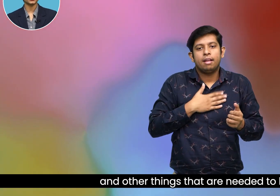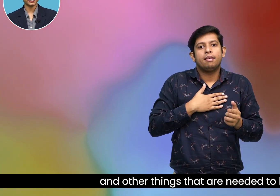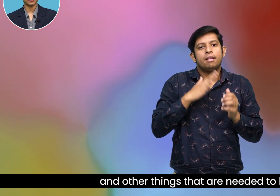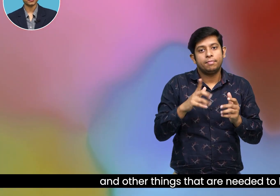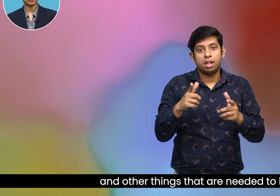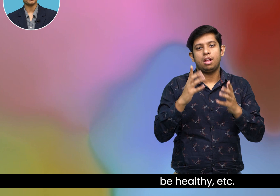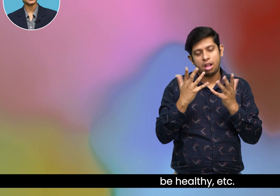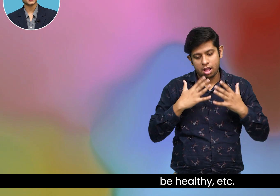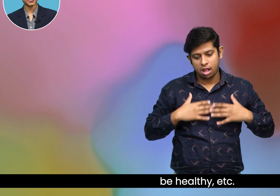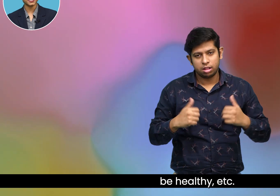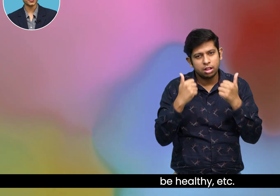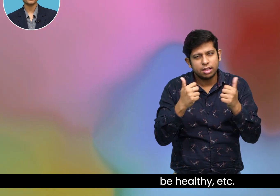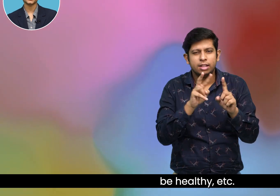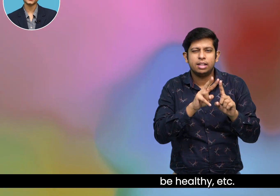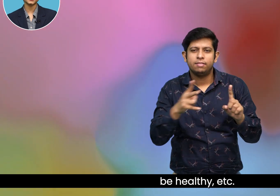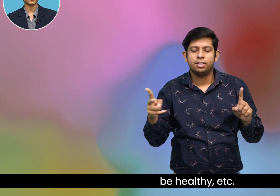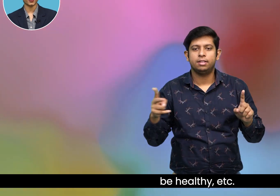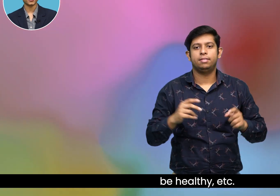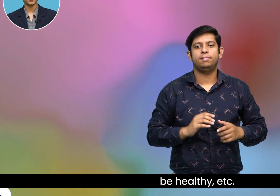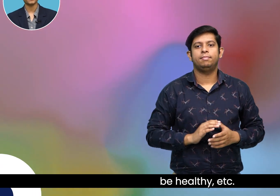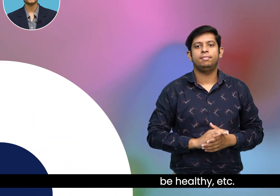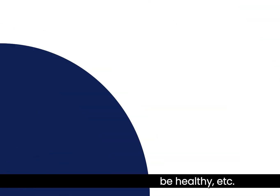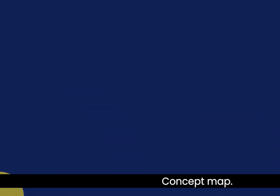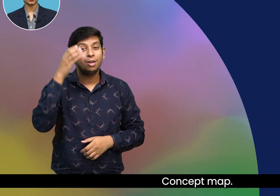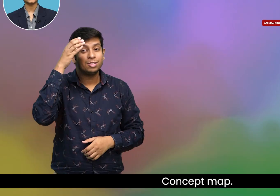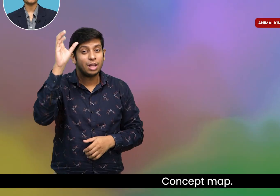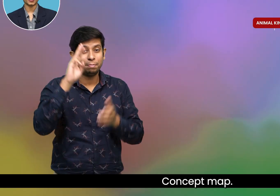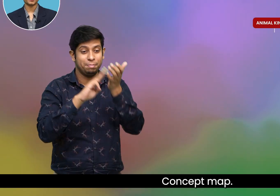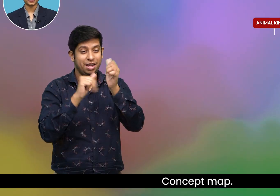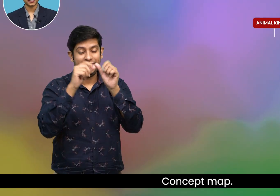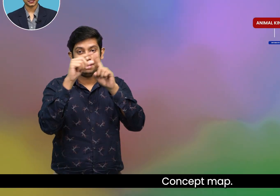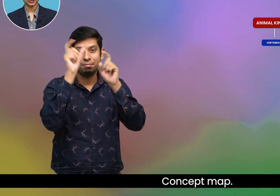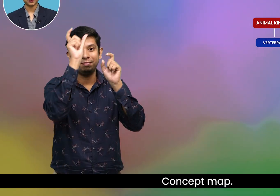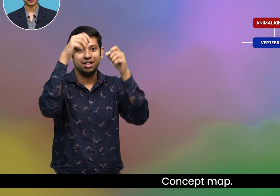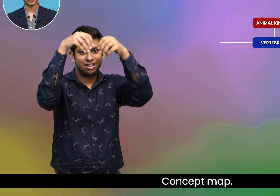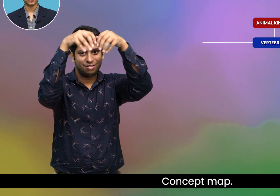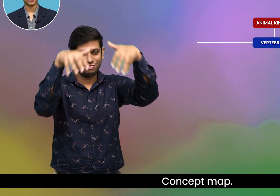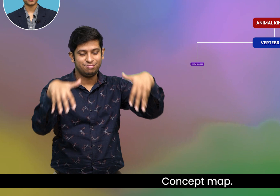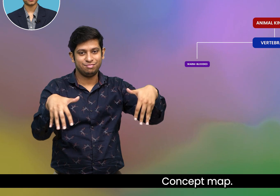needed to live, be healthy, etc. Concept map.